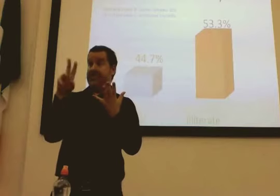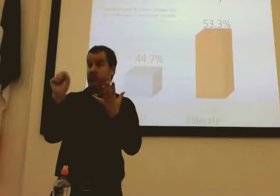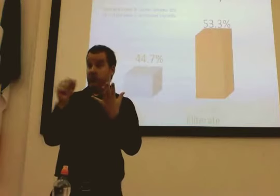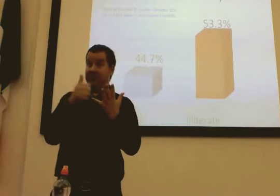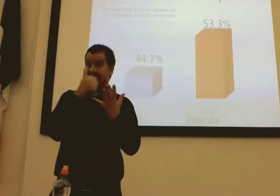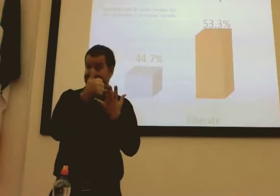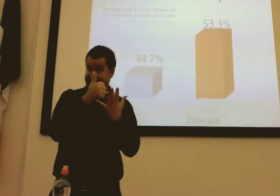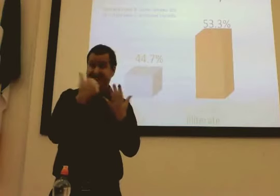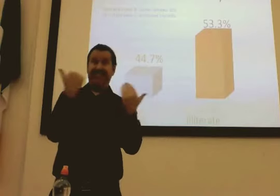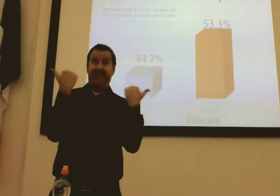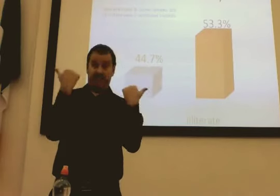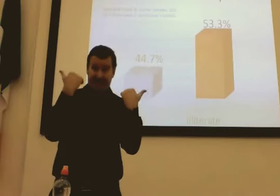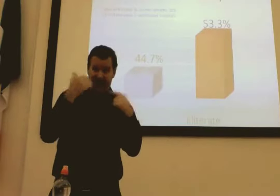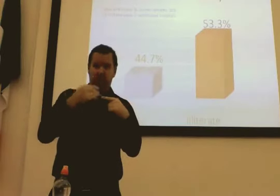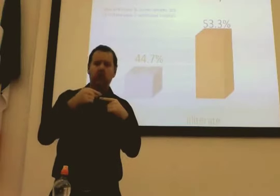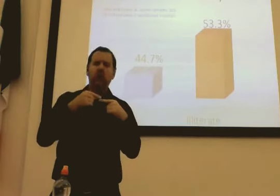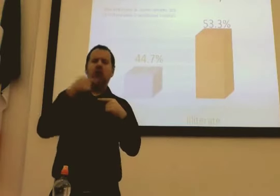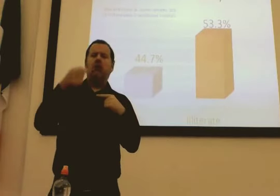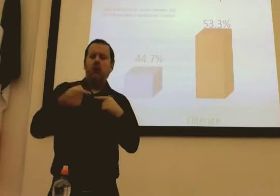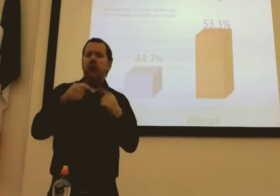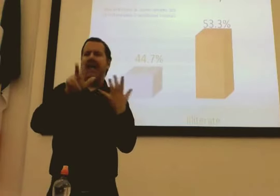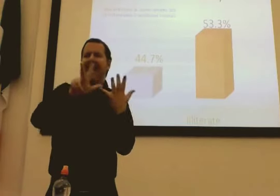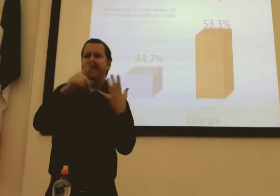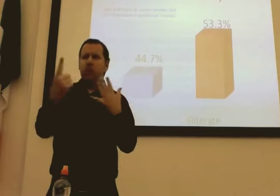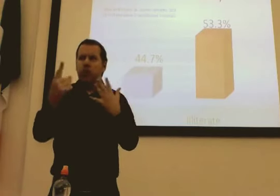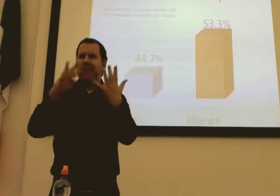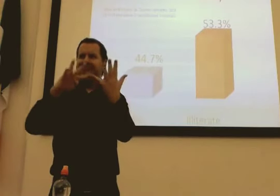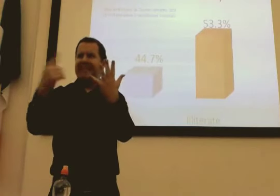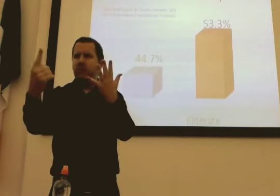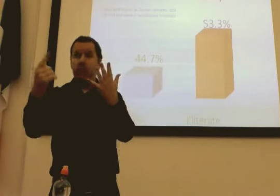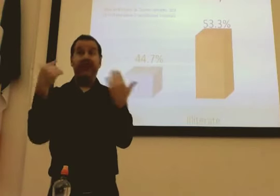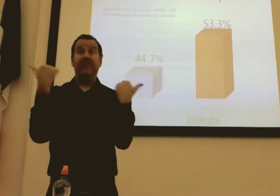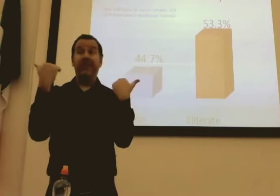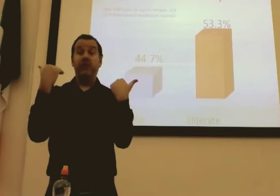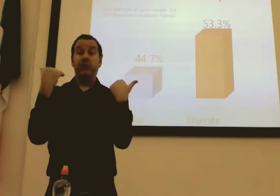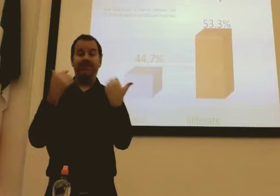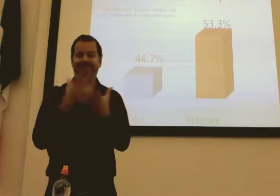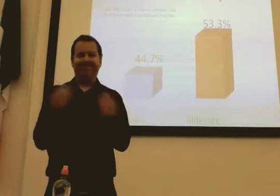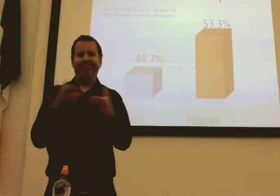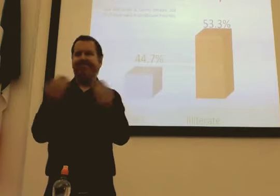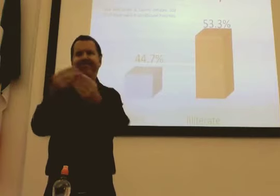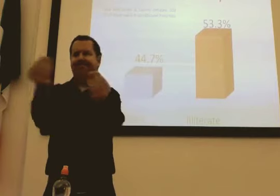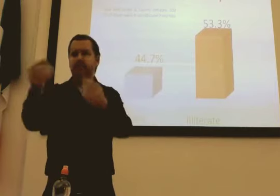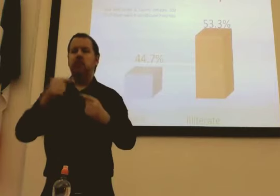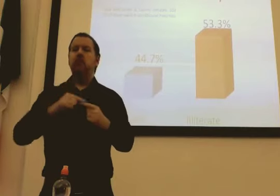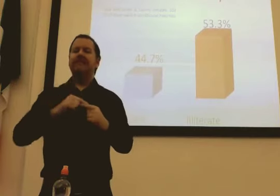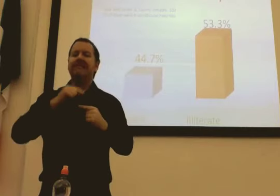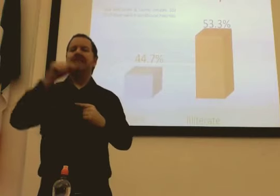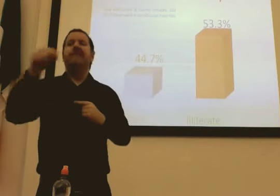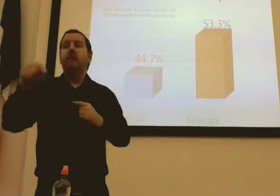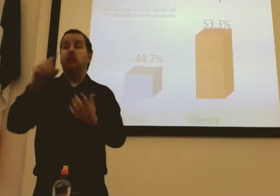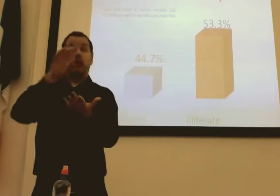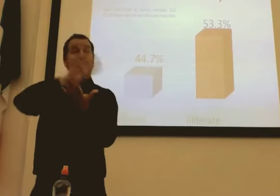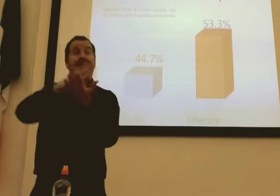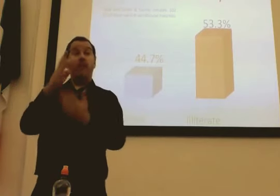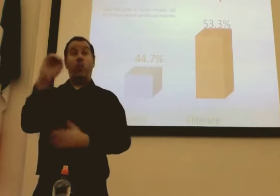And in the 1871 census, we have a lot of information, but it seems from then on, the